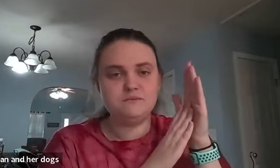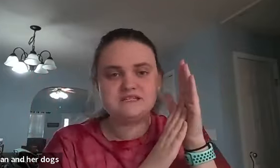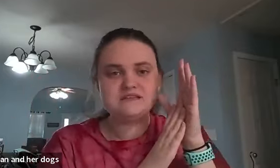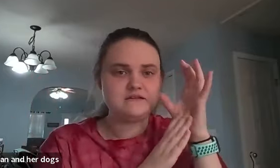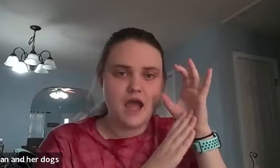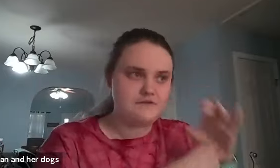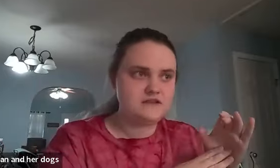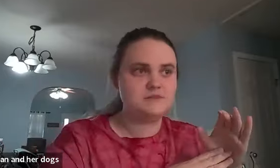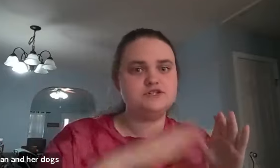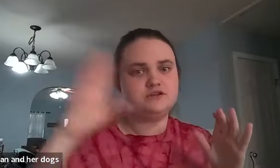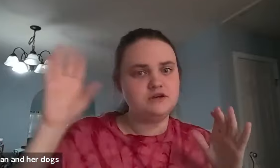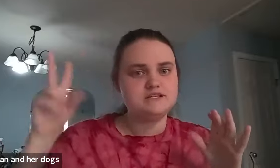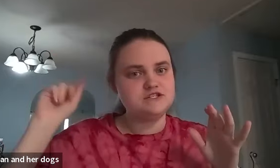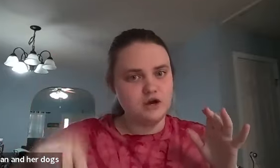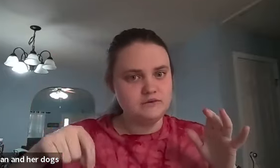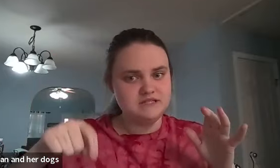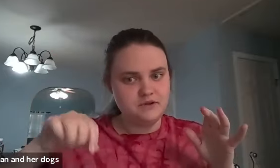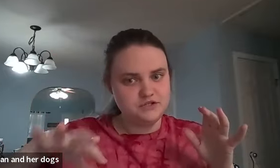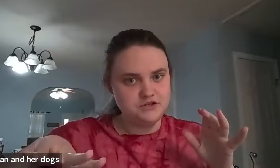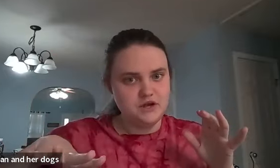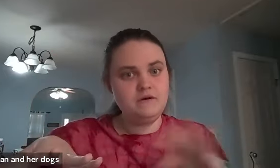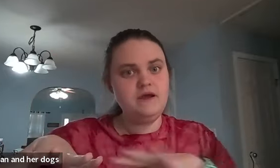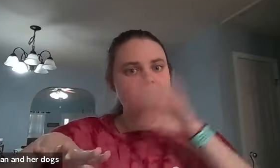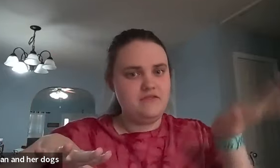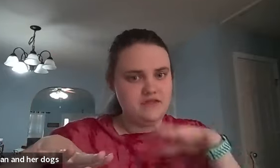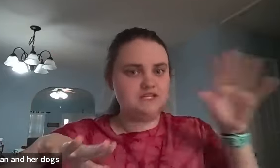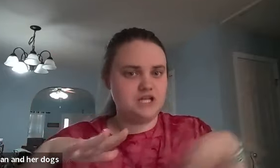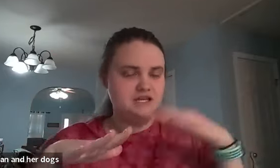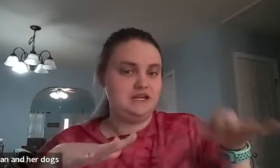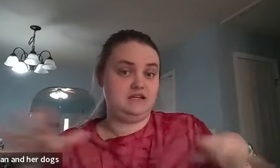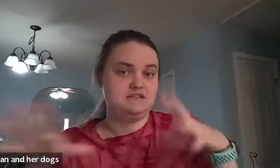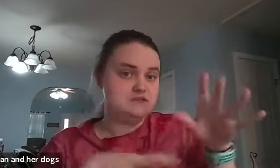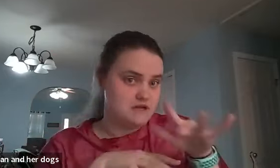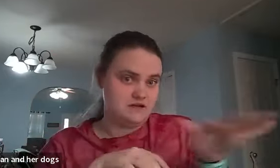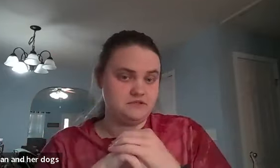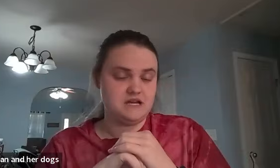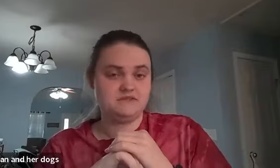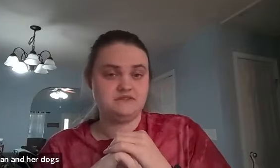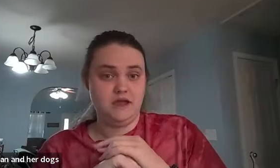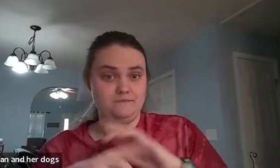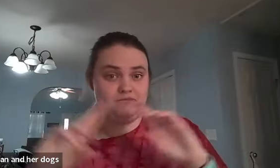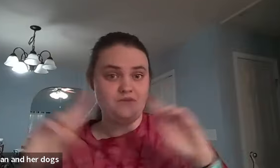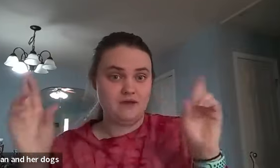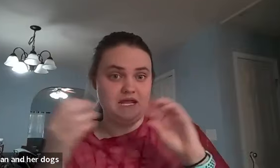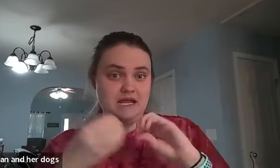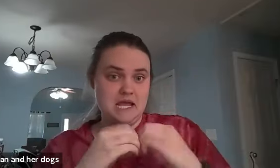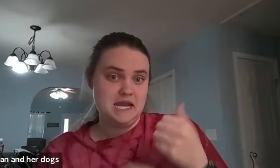miss like half of the numbers, you can always start with typing what you know and then check it again because I'll sign it a couple times. Okay. Ready?